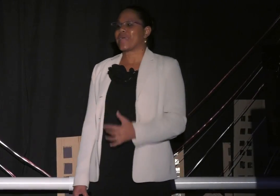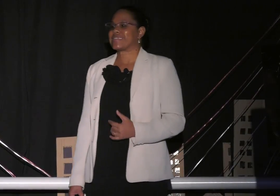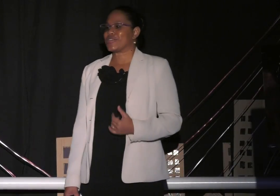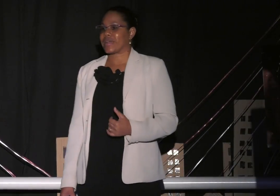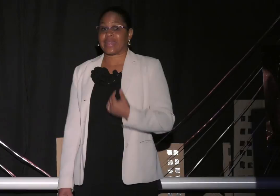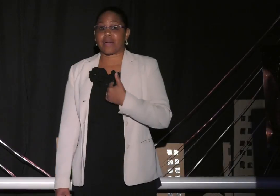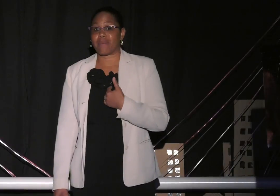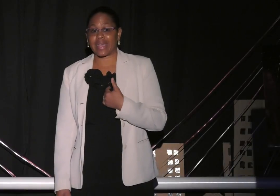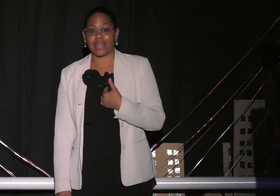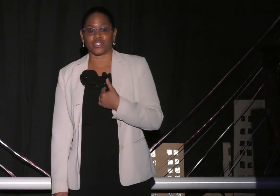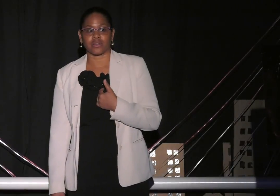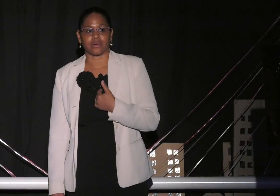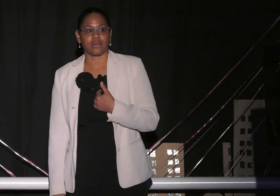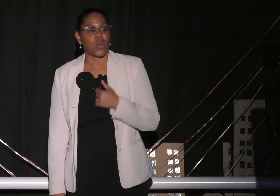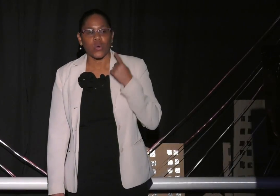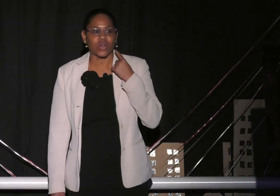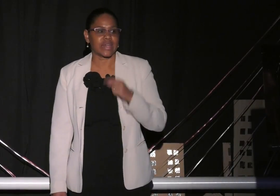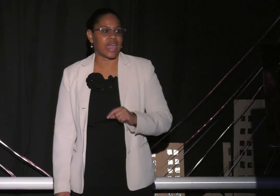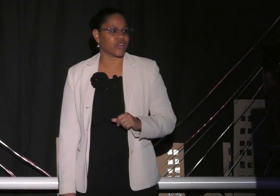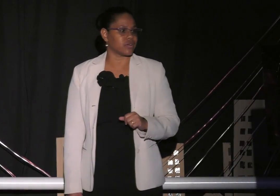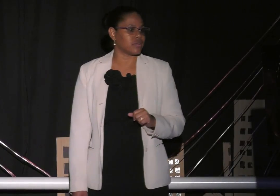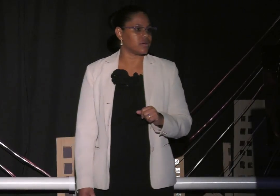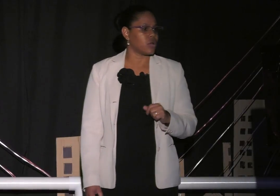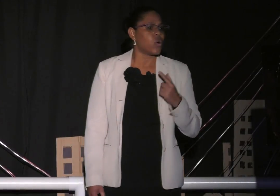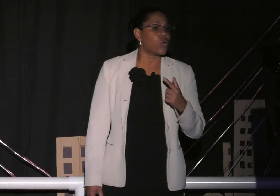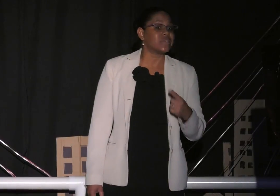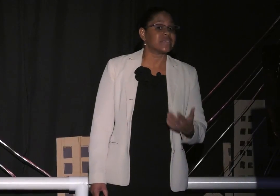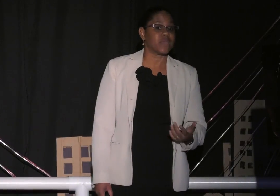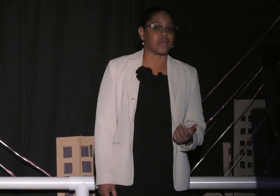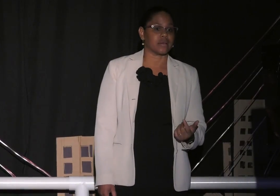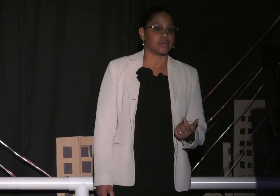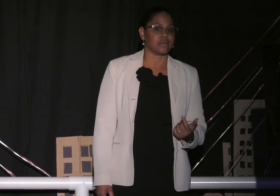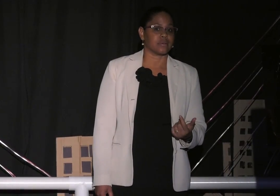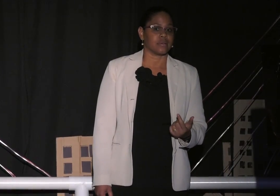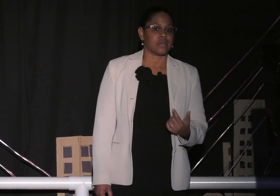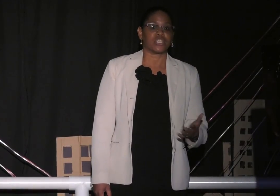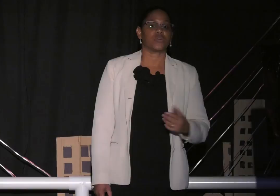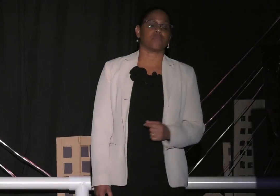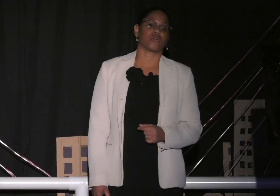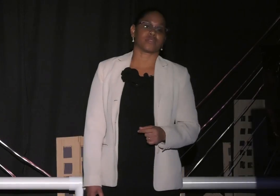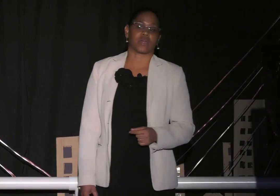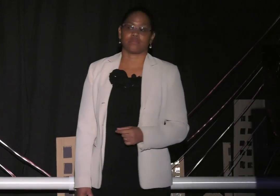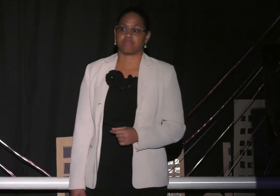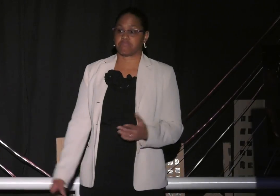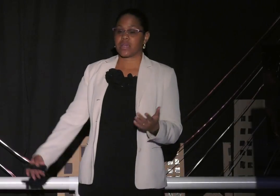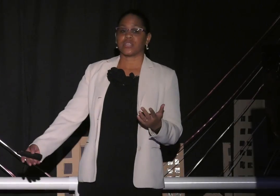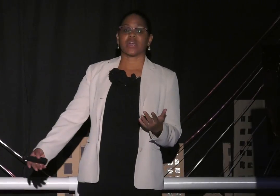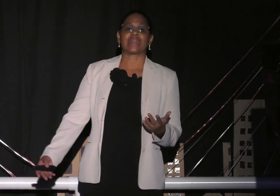met a young lady my age who couldn't hear, who couldn't speak. She wasn't born this way. She got